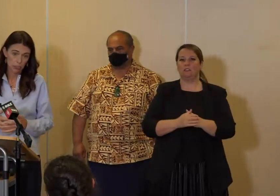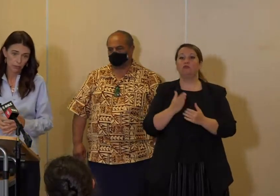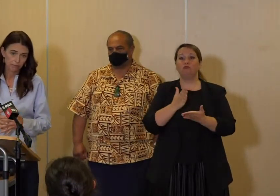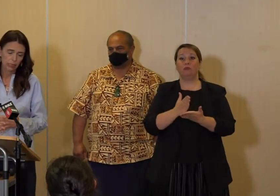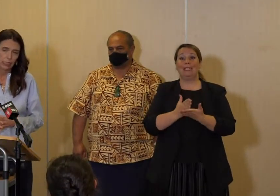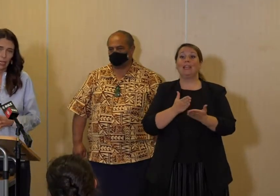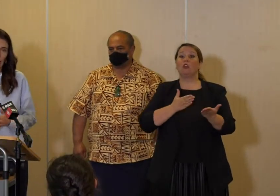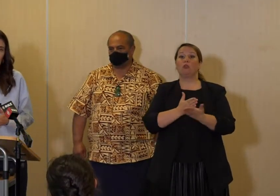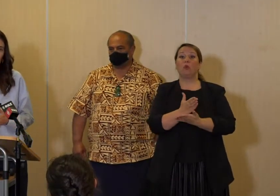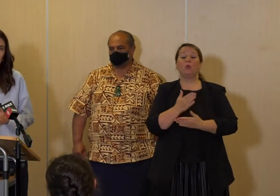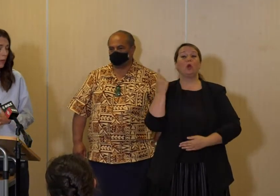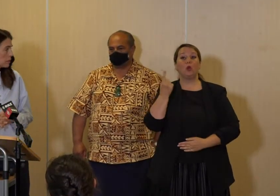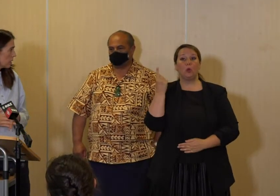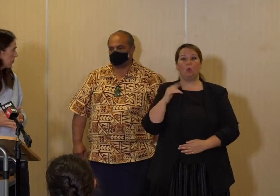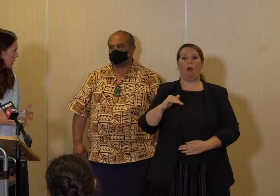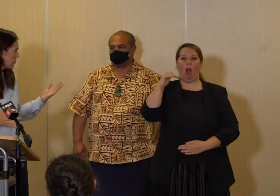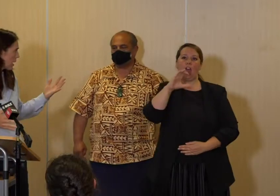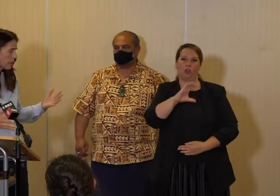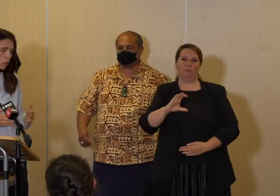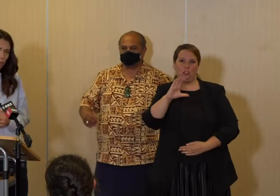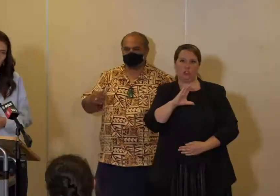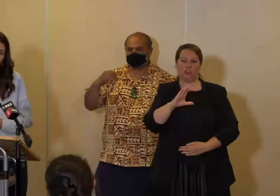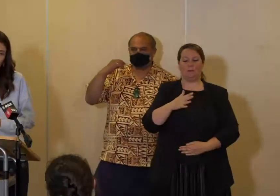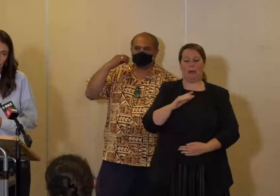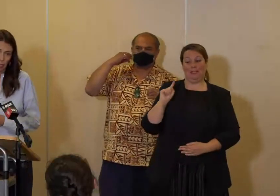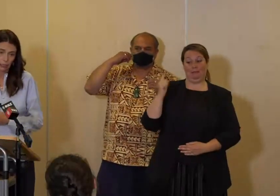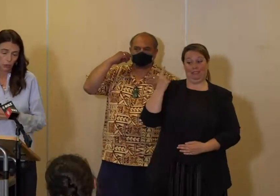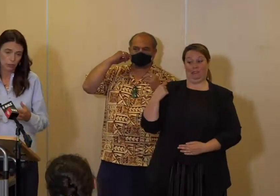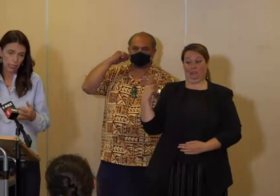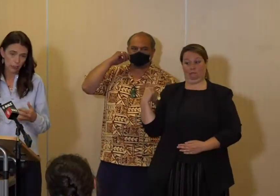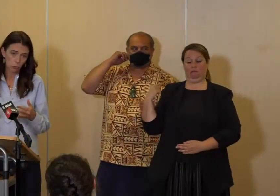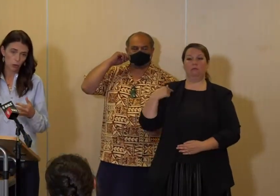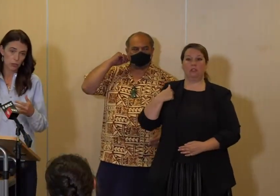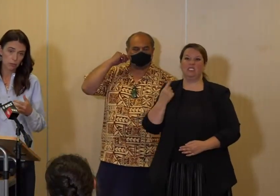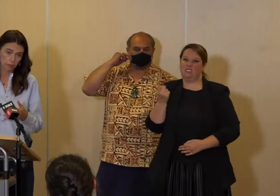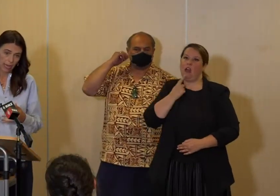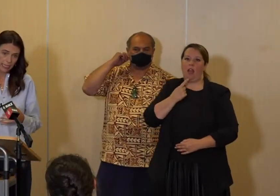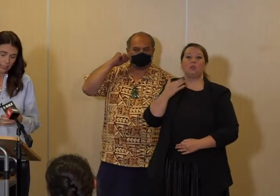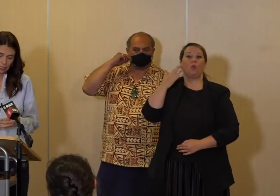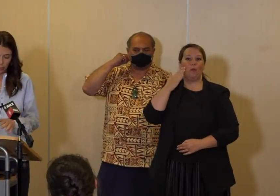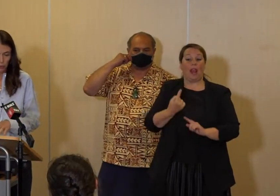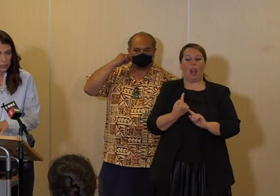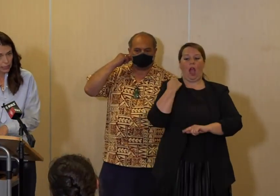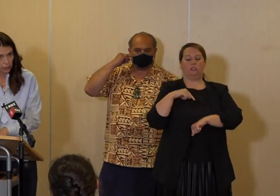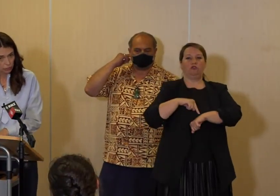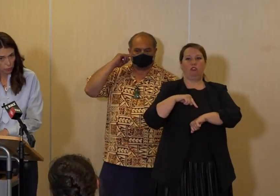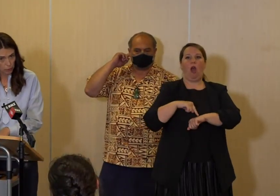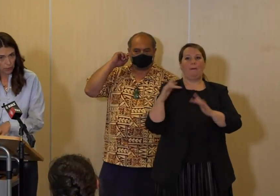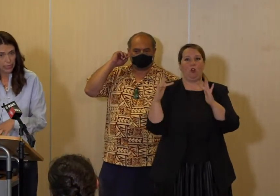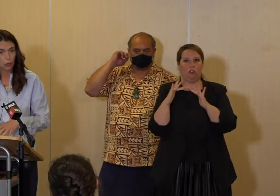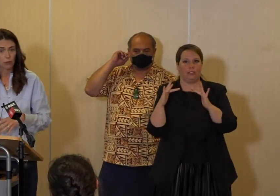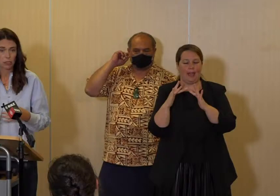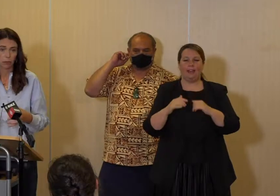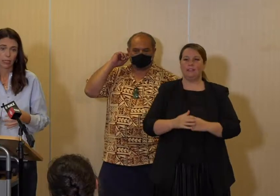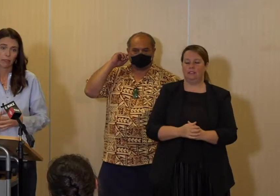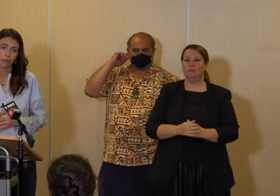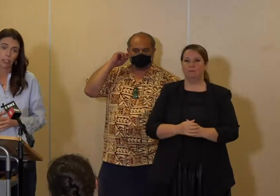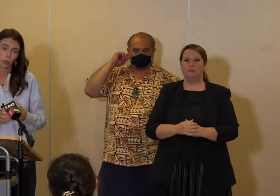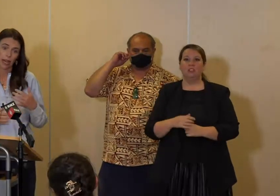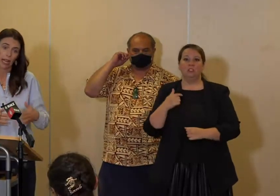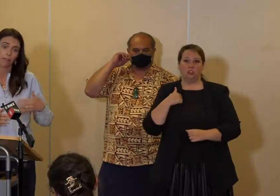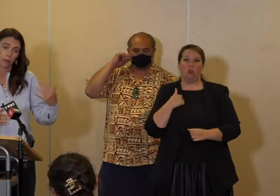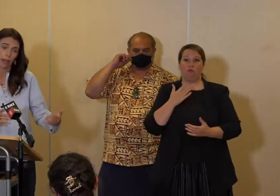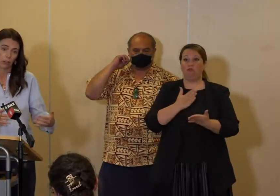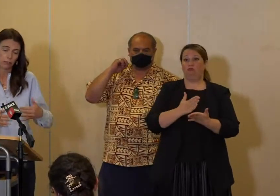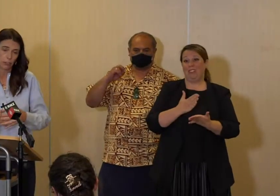High Commission. Perhaps the Minister may be aware of when that last contact was made. You'll see that from the readout, we've supplied the